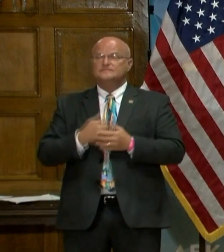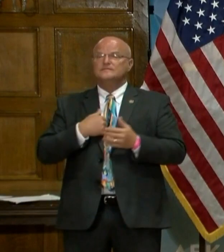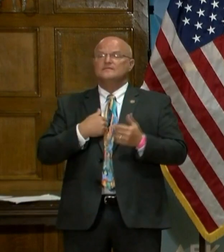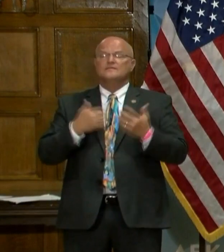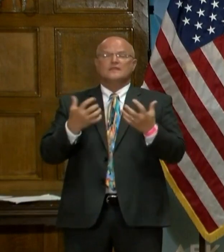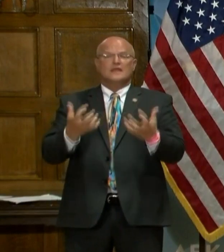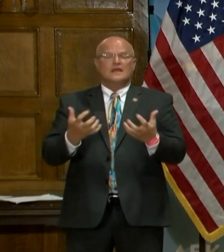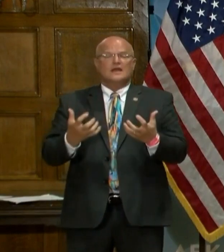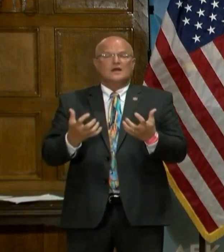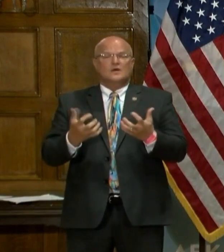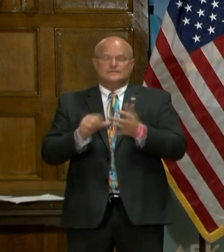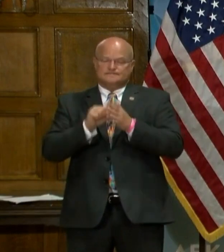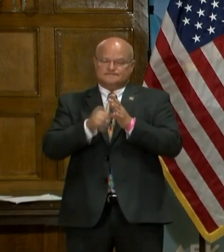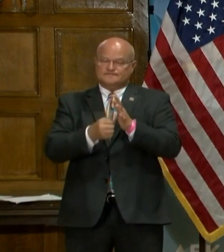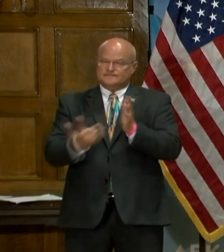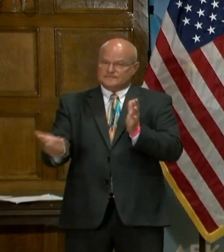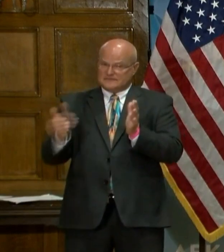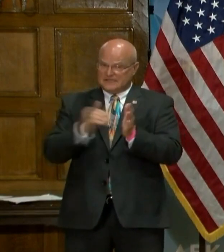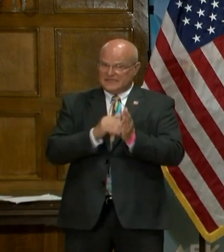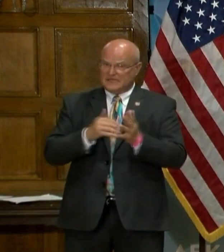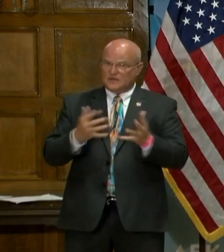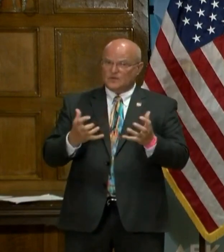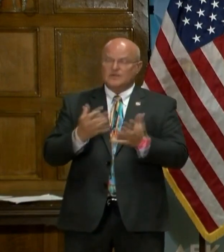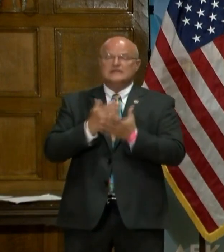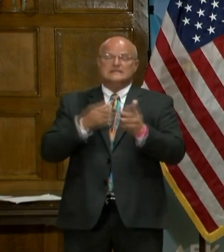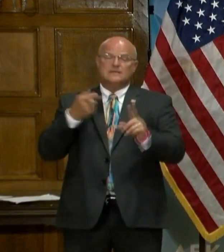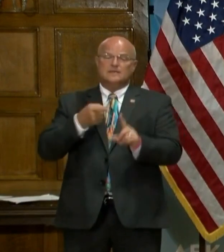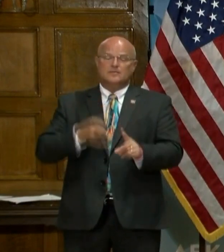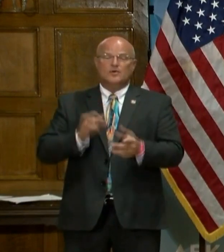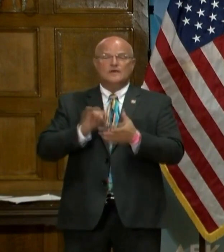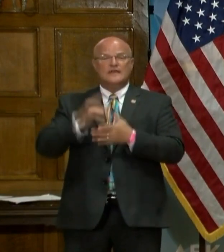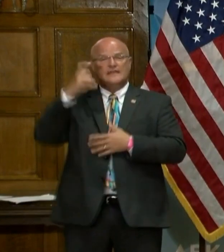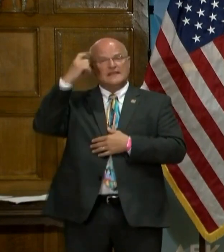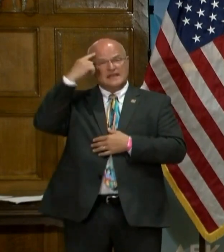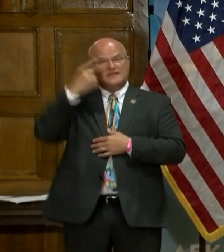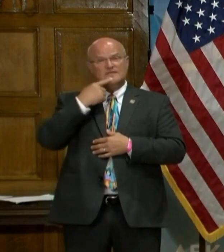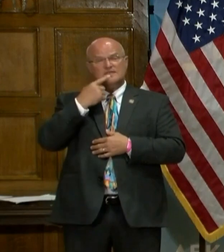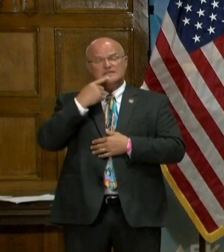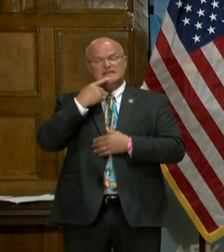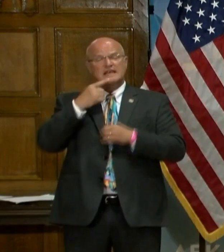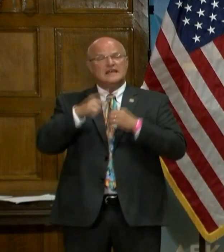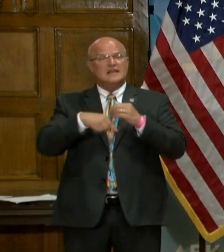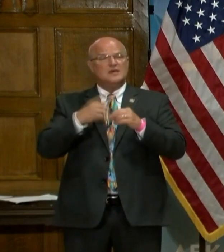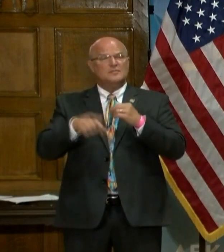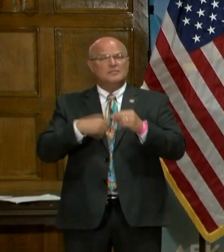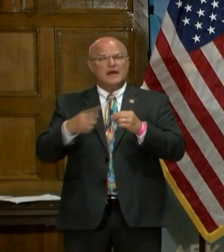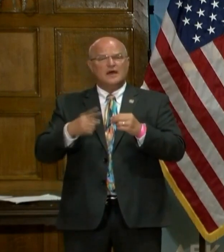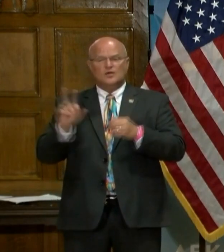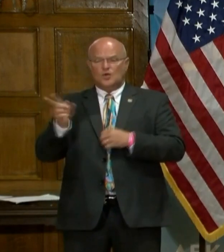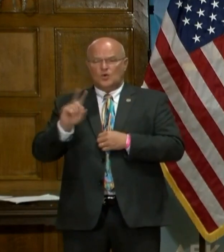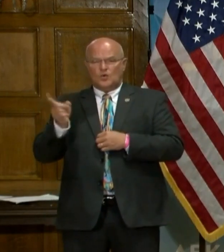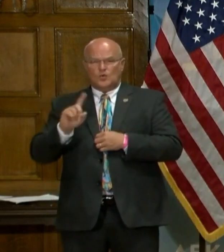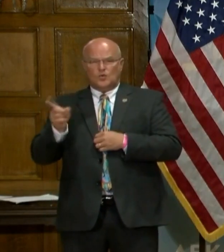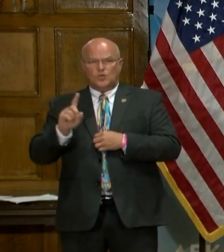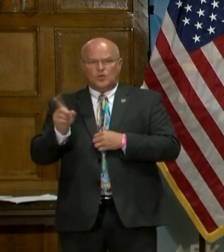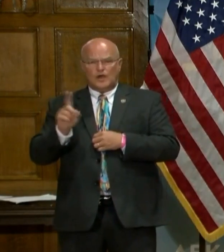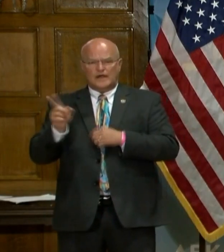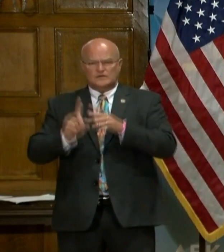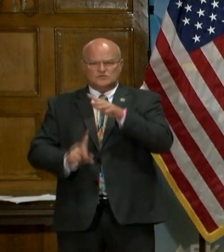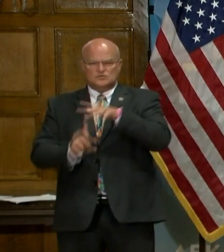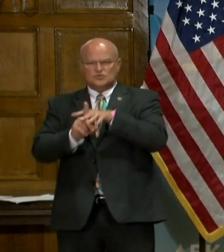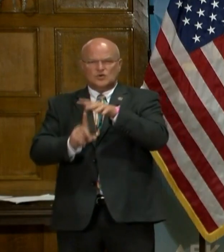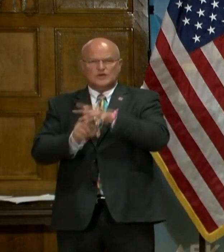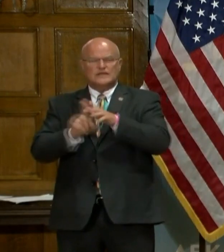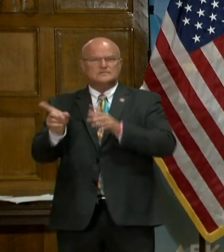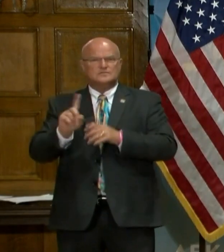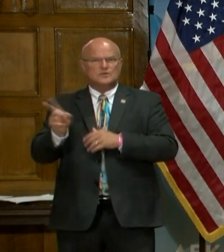want to reemphasize some of the points the governor made about where the epidemiology is showing